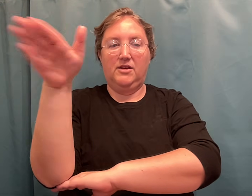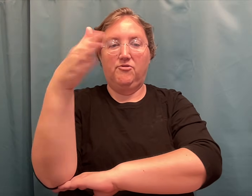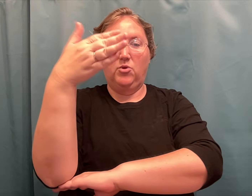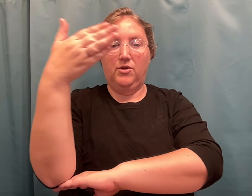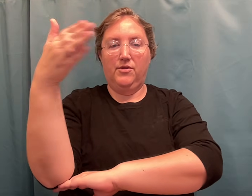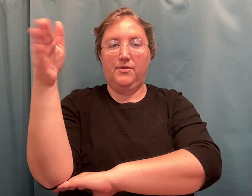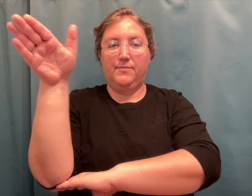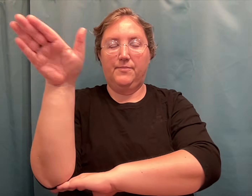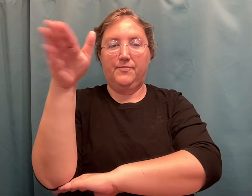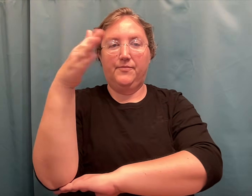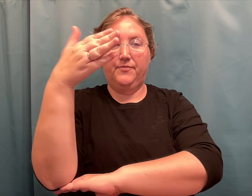forth.